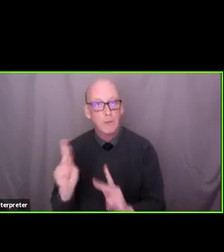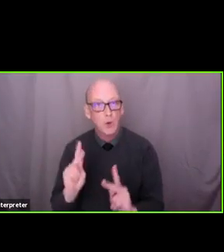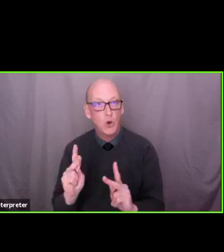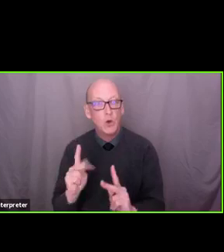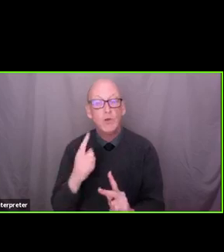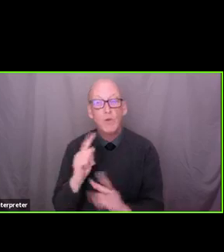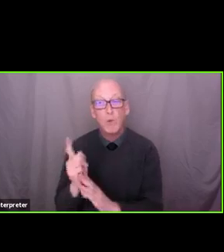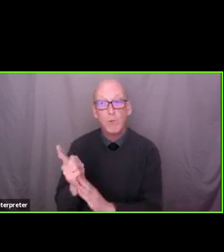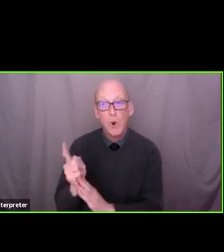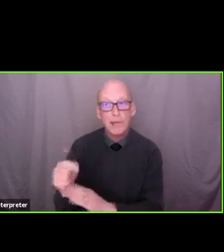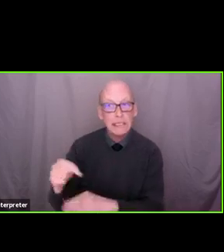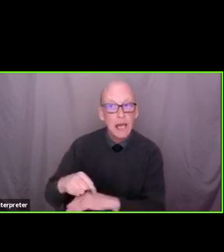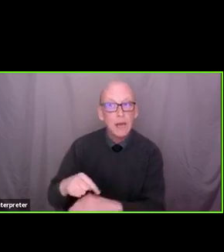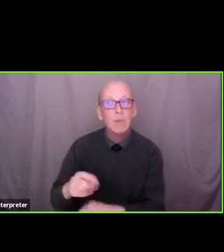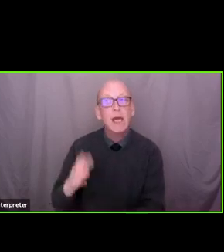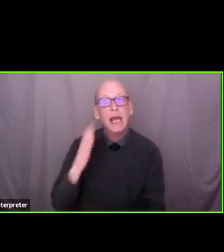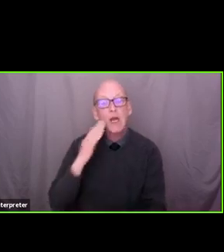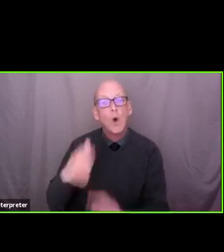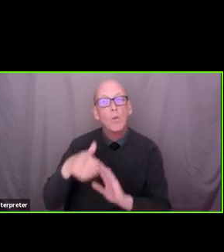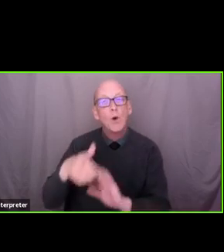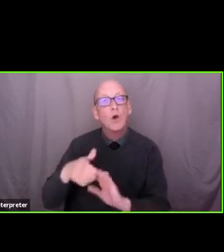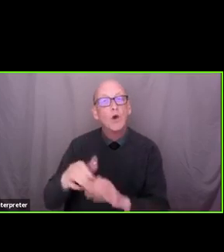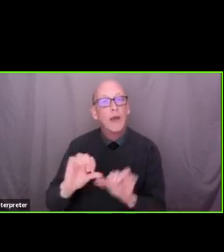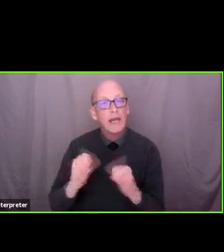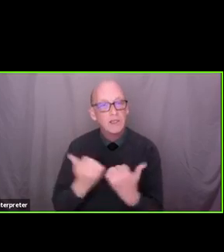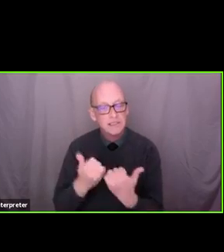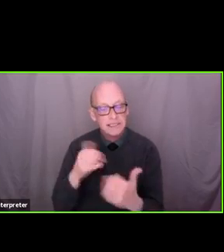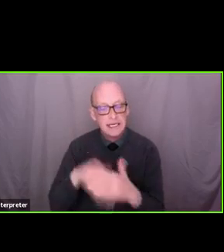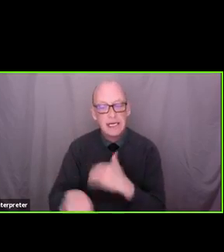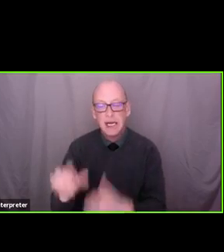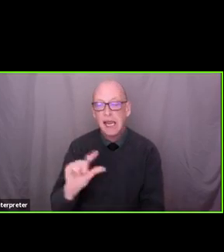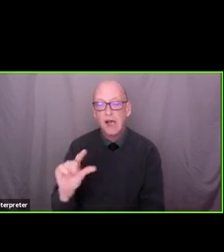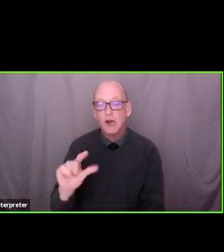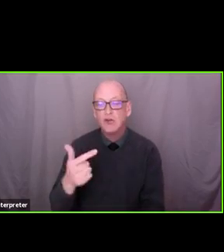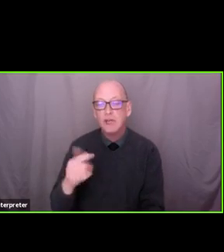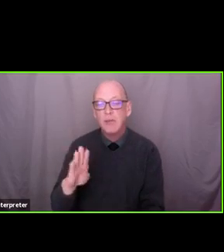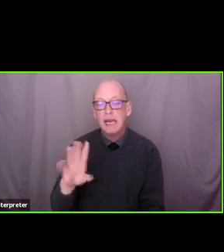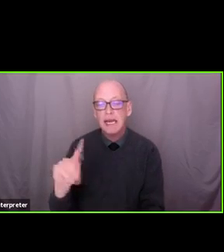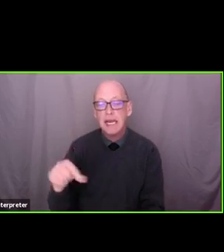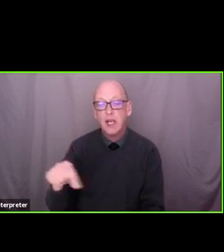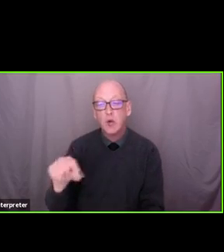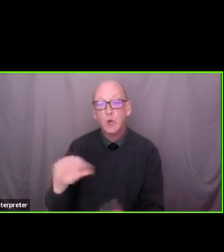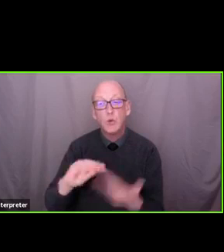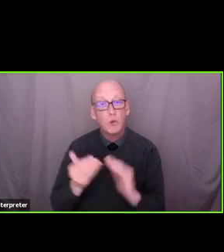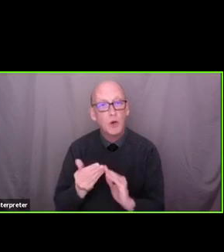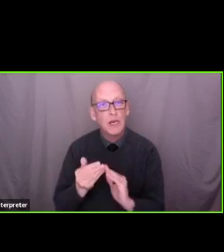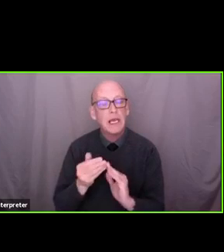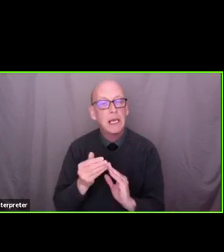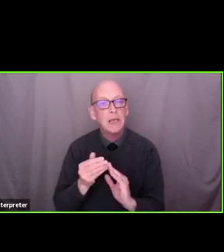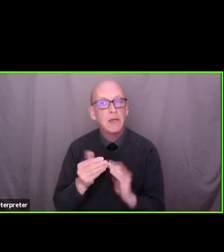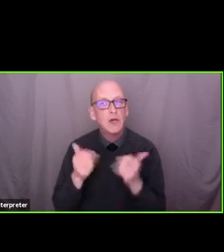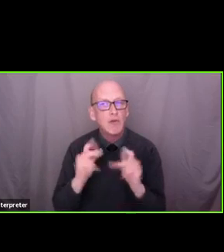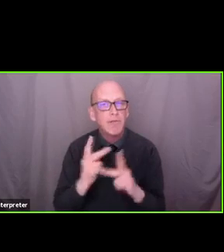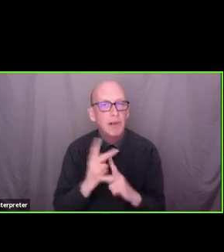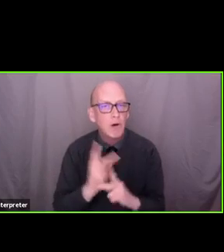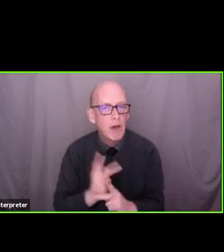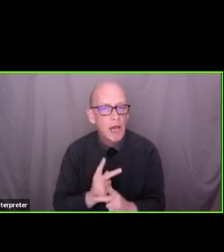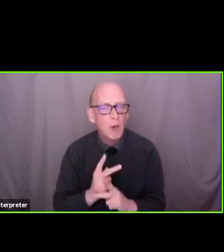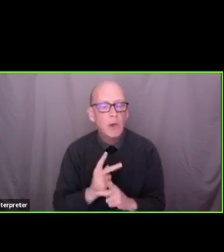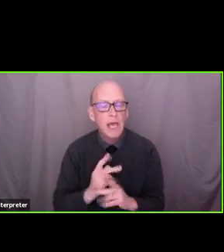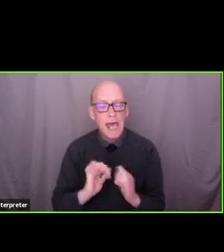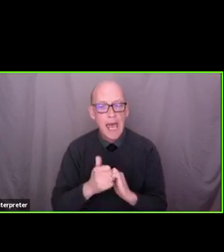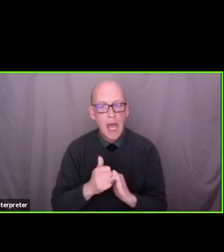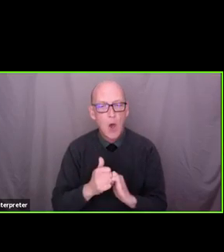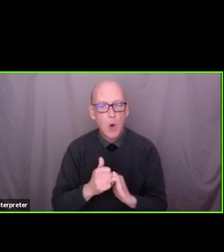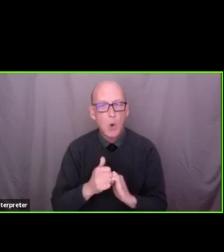And I know other partner agencies that in the LGBT community are looking to figure out how the best to house our youth